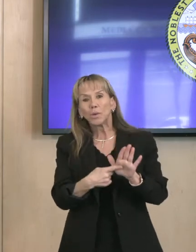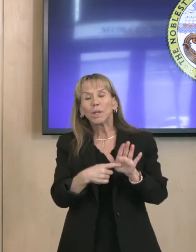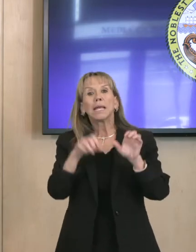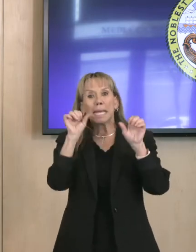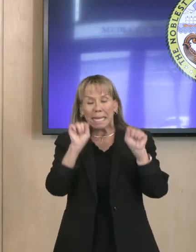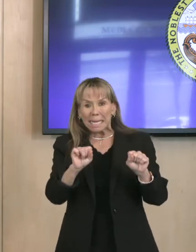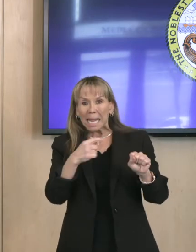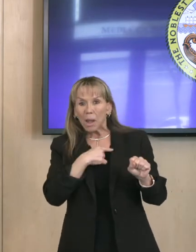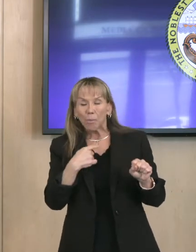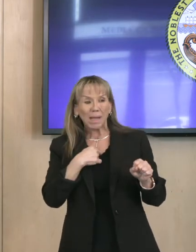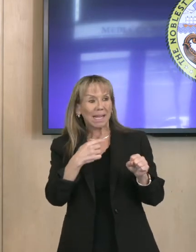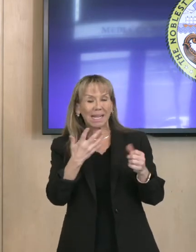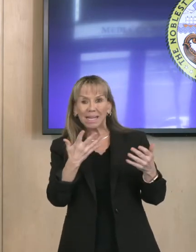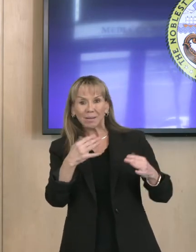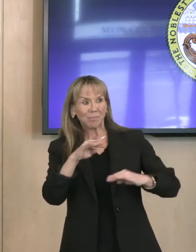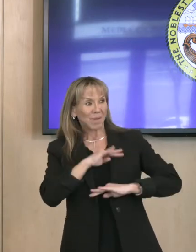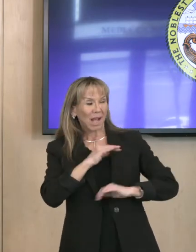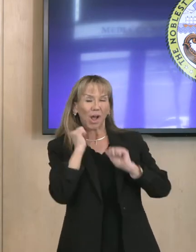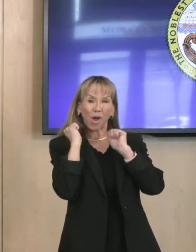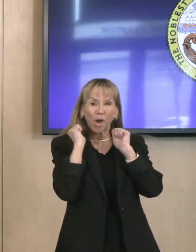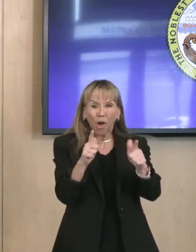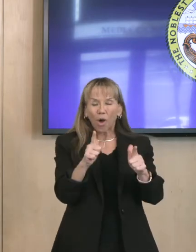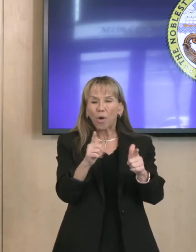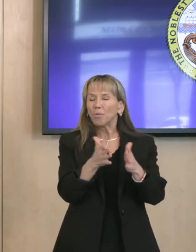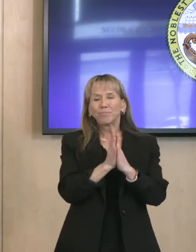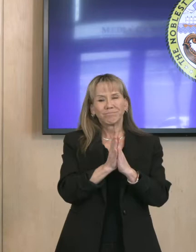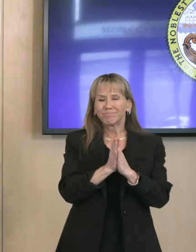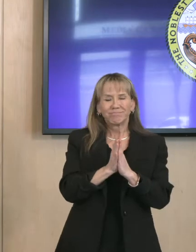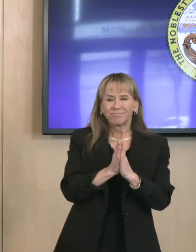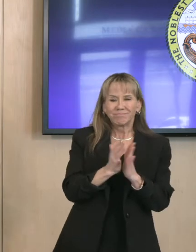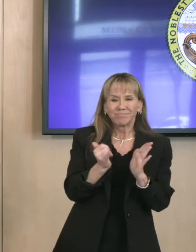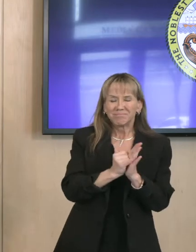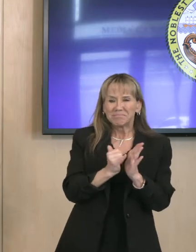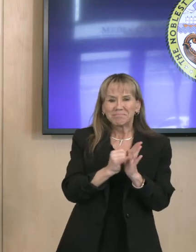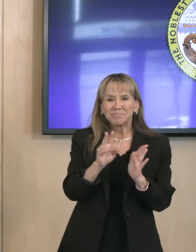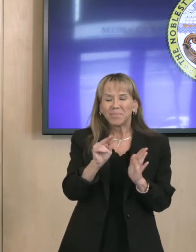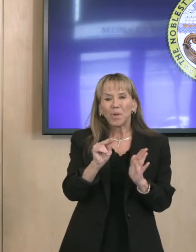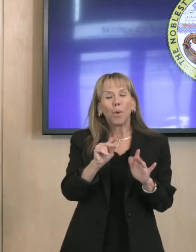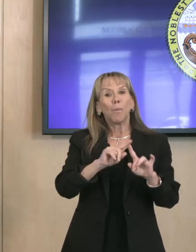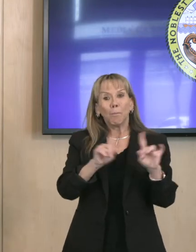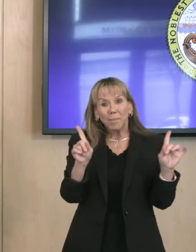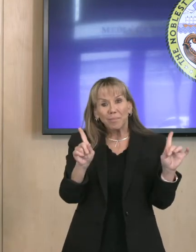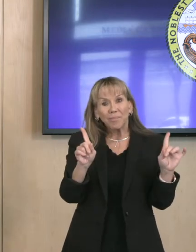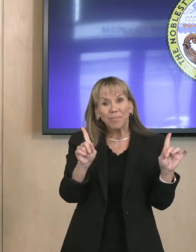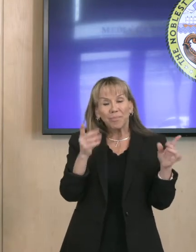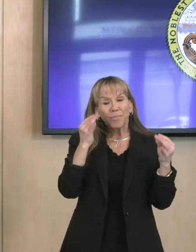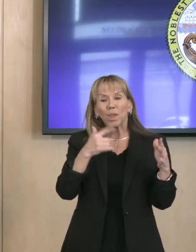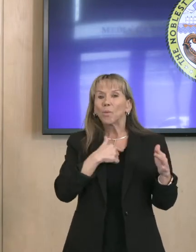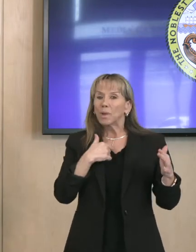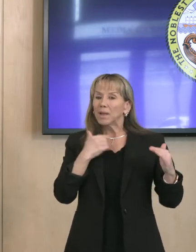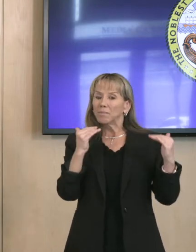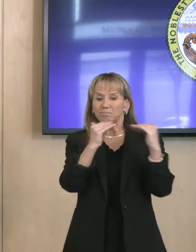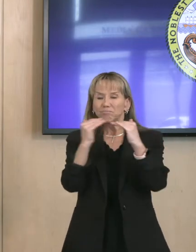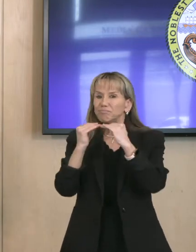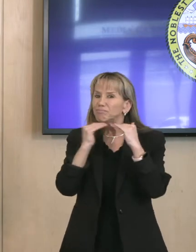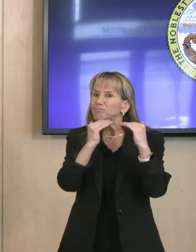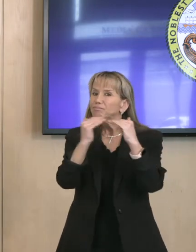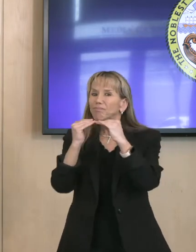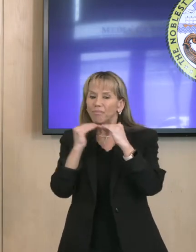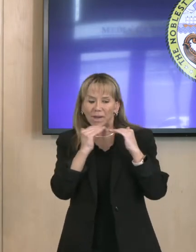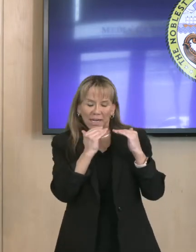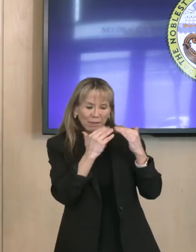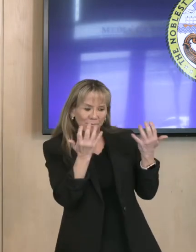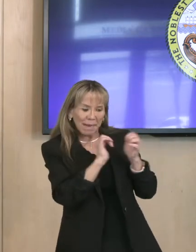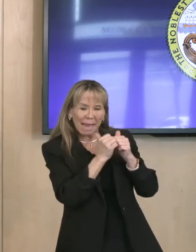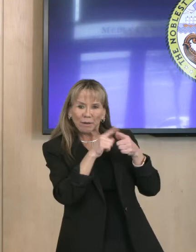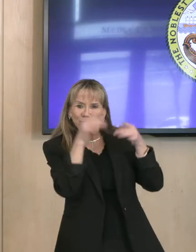fill absolute every request? No, we're not. Well, we're doing a very judicial and thoughtful